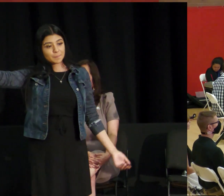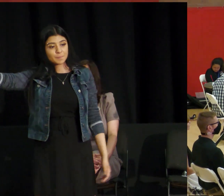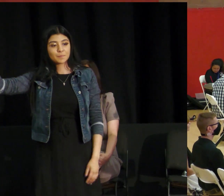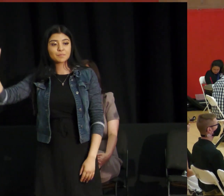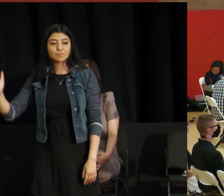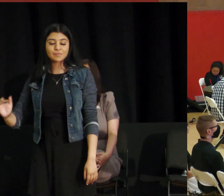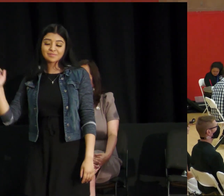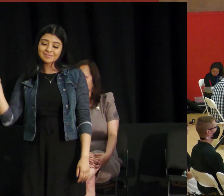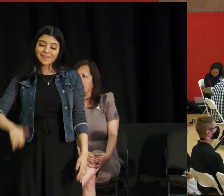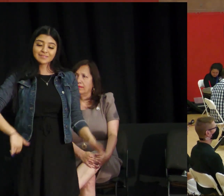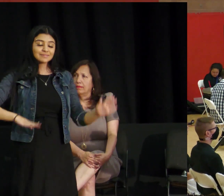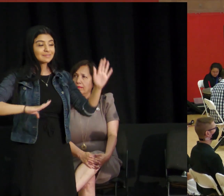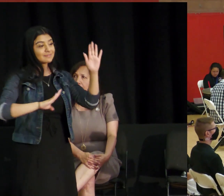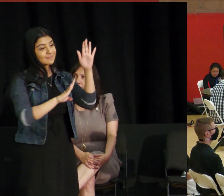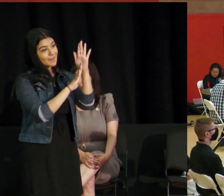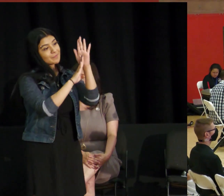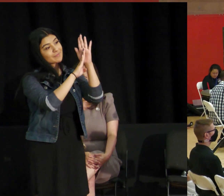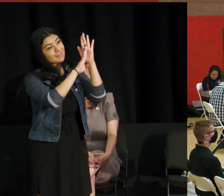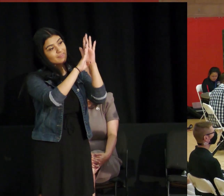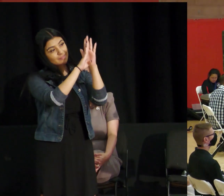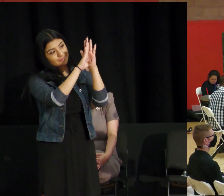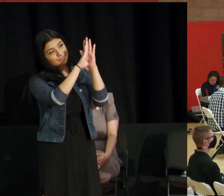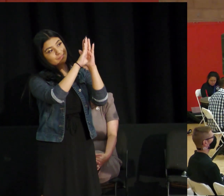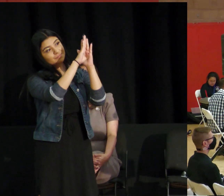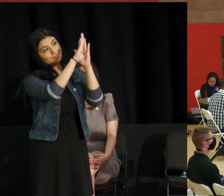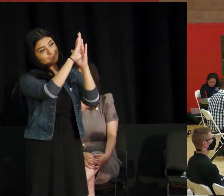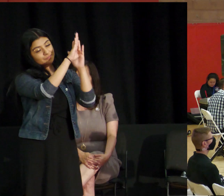It's a fire